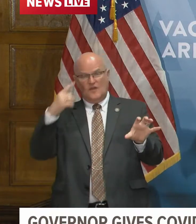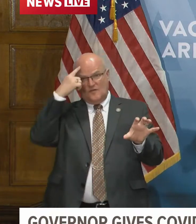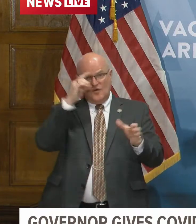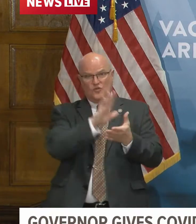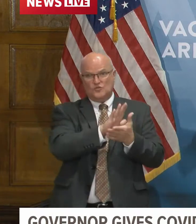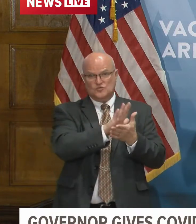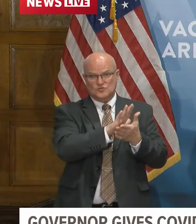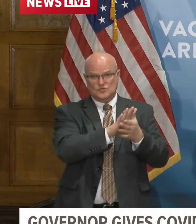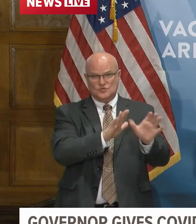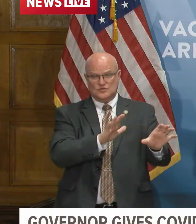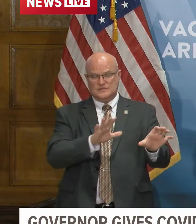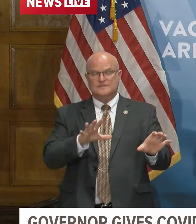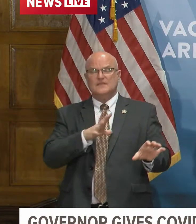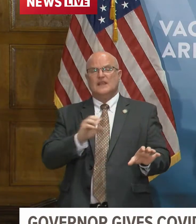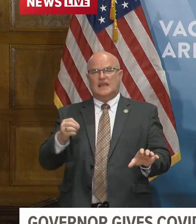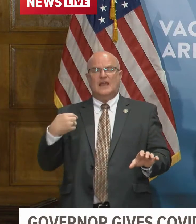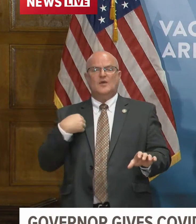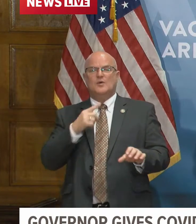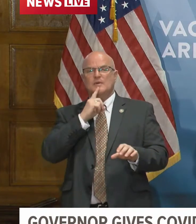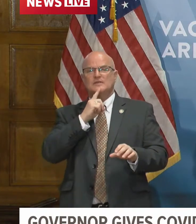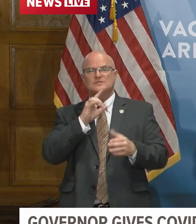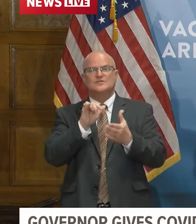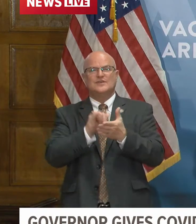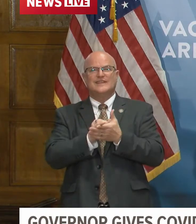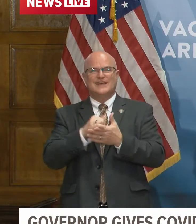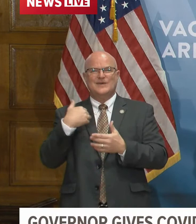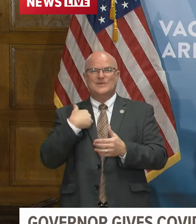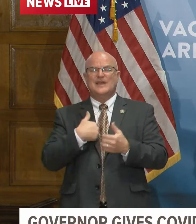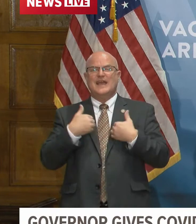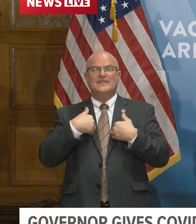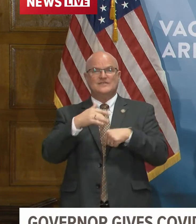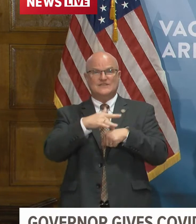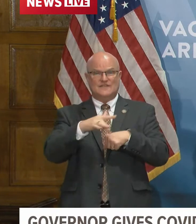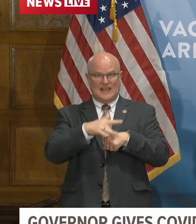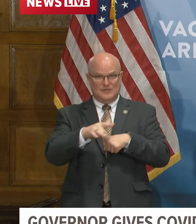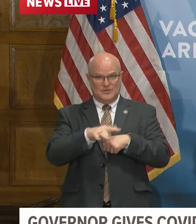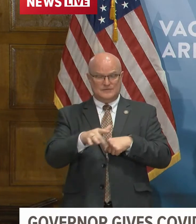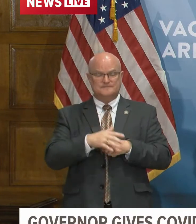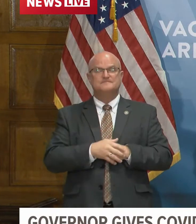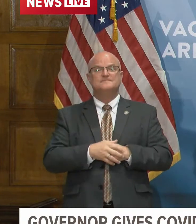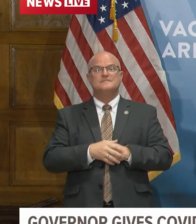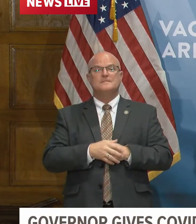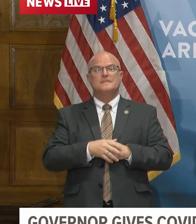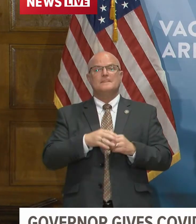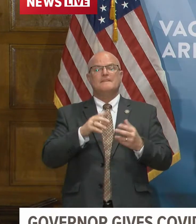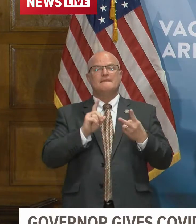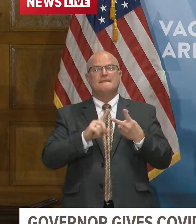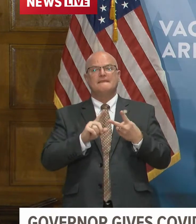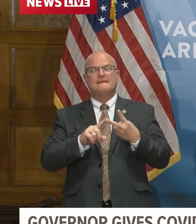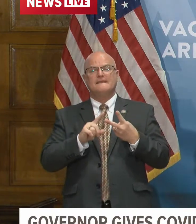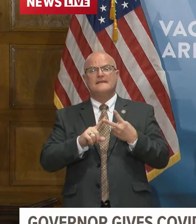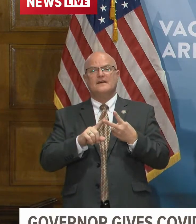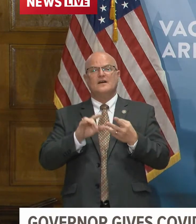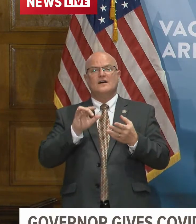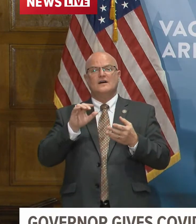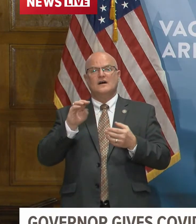our schools, and we'll make sure that we have those available. And then secondly, on